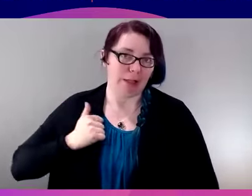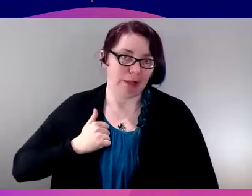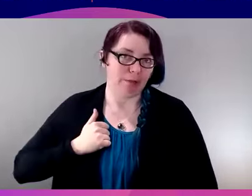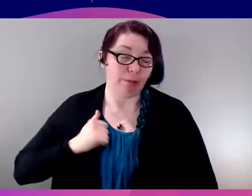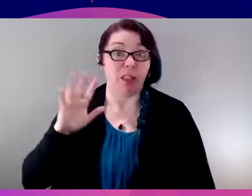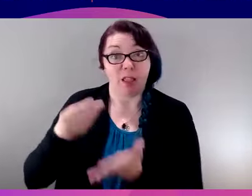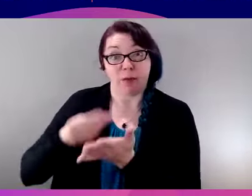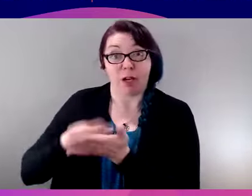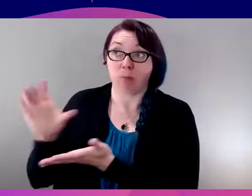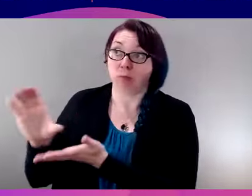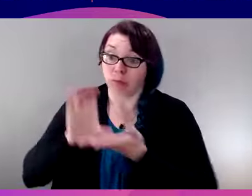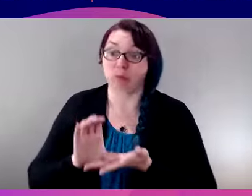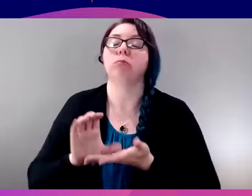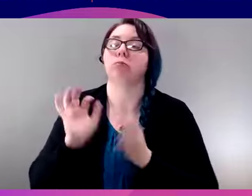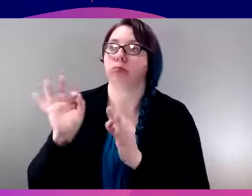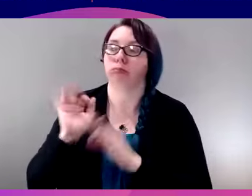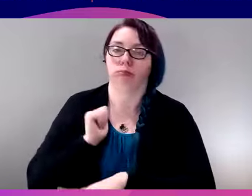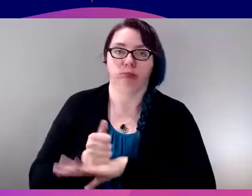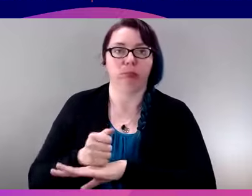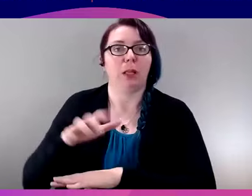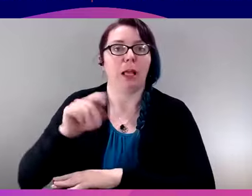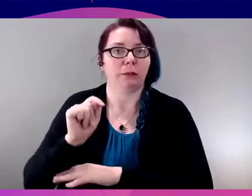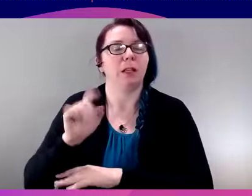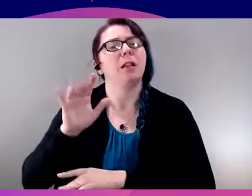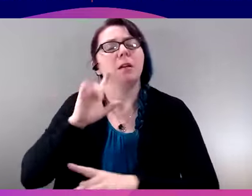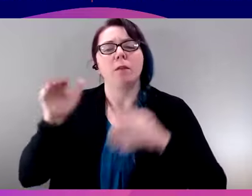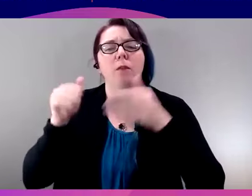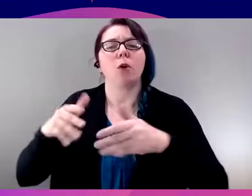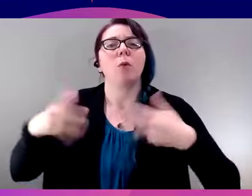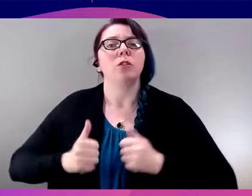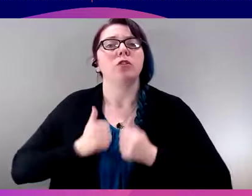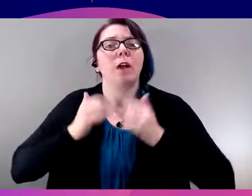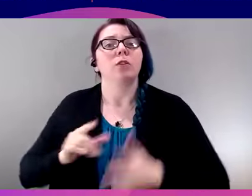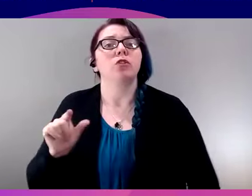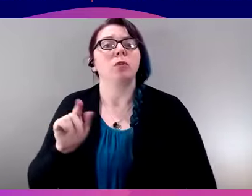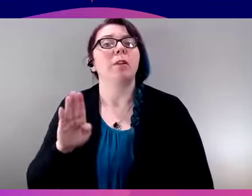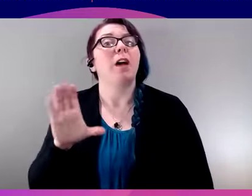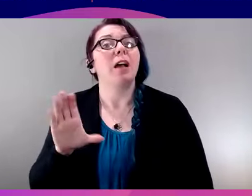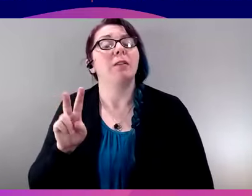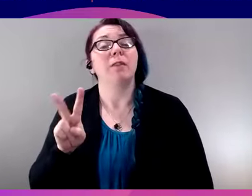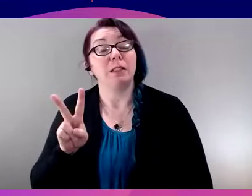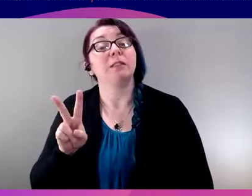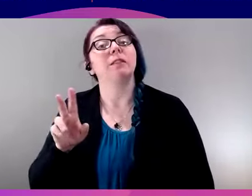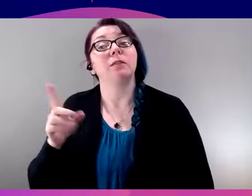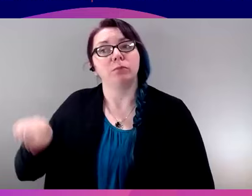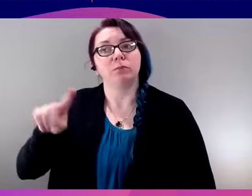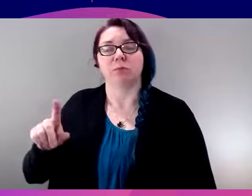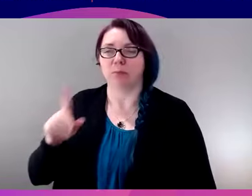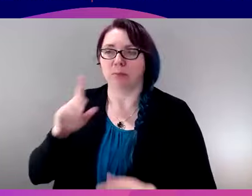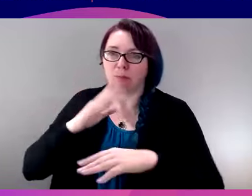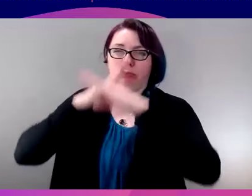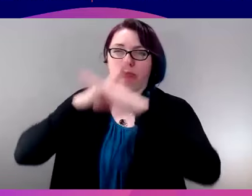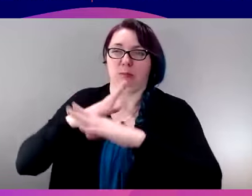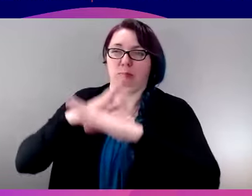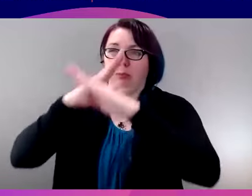ACT project could be created to address systemic barriers faced by survivors of gender-based violence and their animals. And before